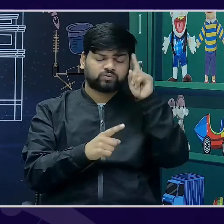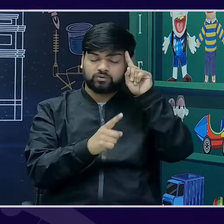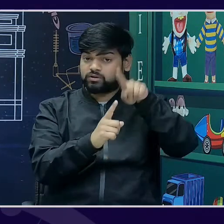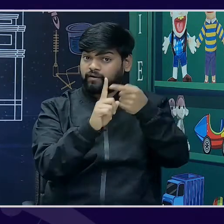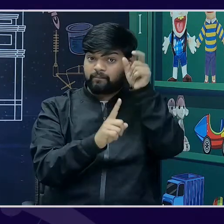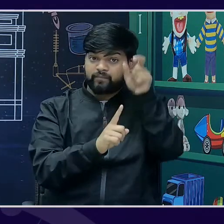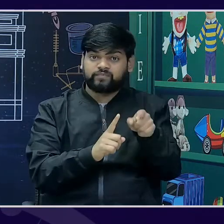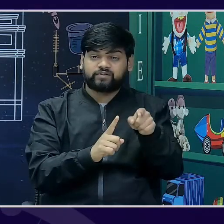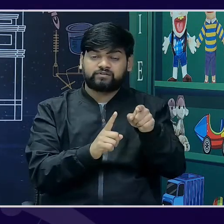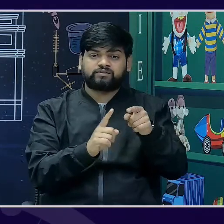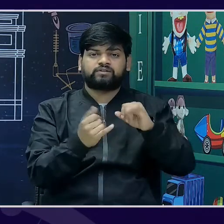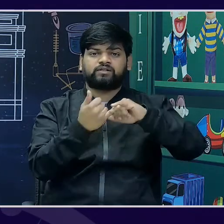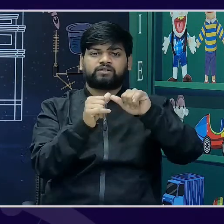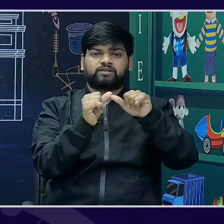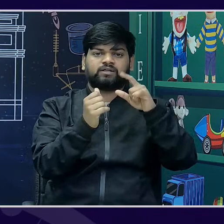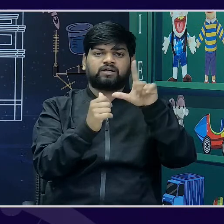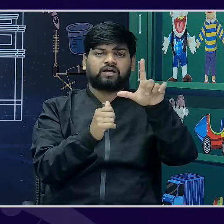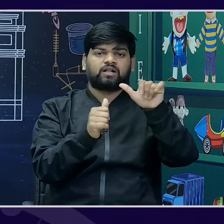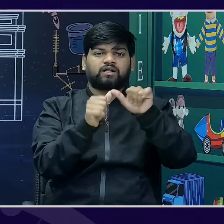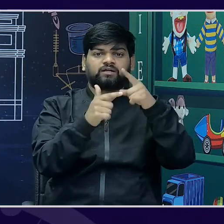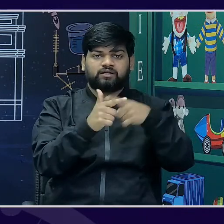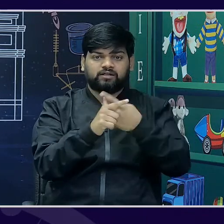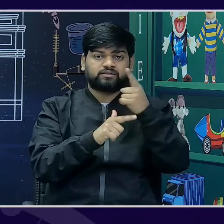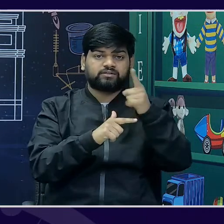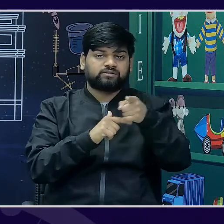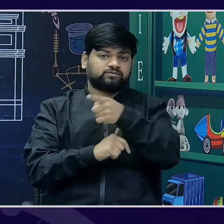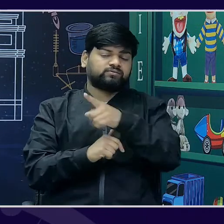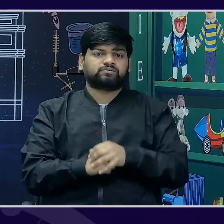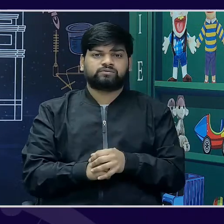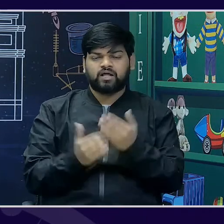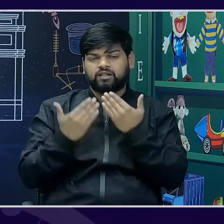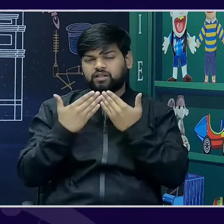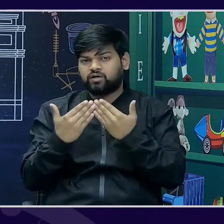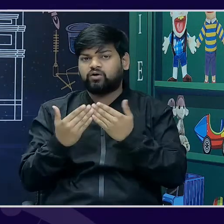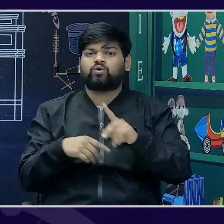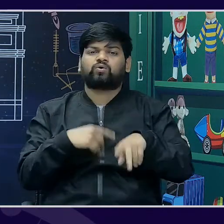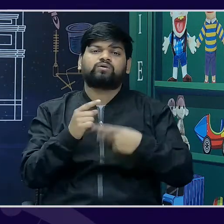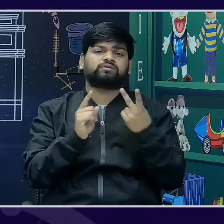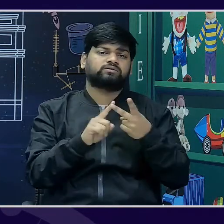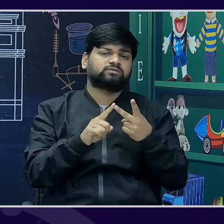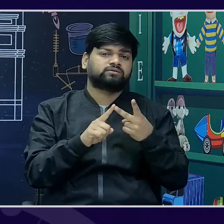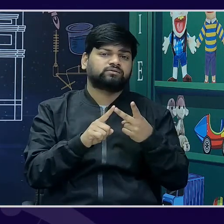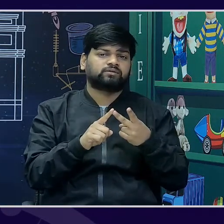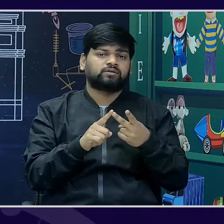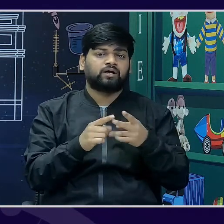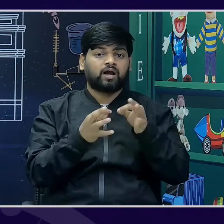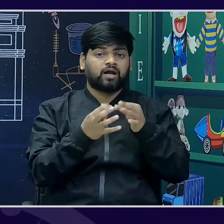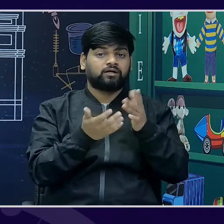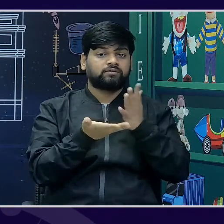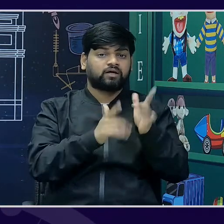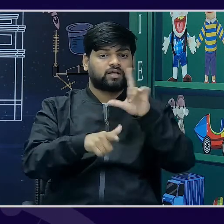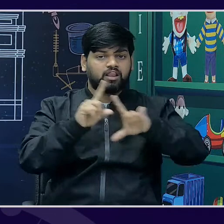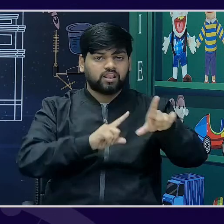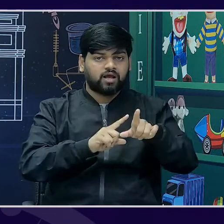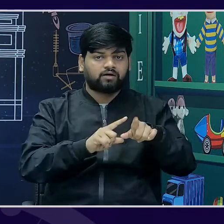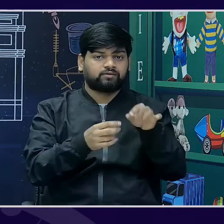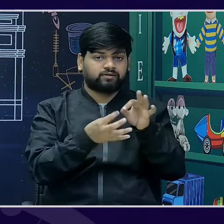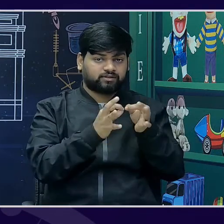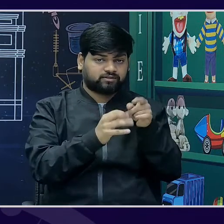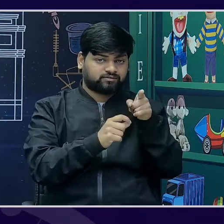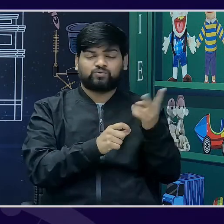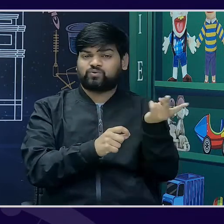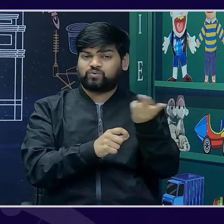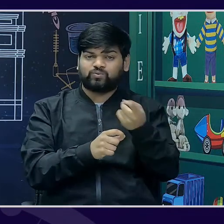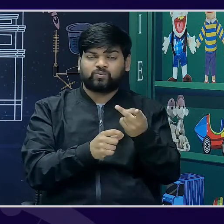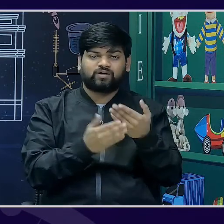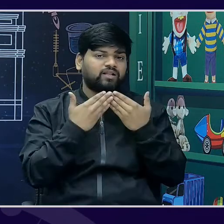Salad sir, and thanks a lot to Nirbhay sir for interpreting this entire session so beautifully for all our viewers. And